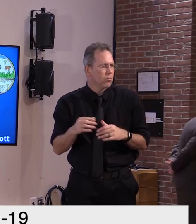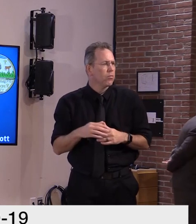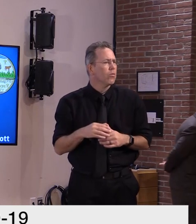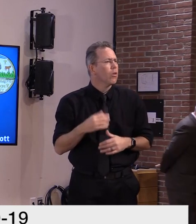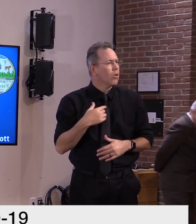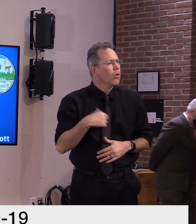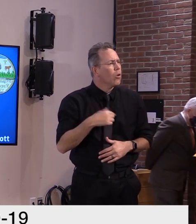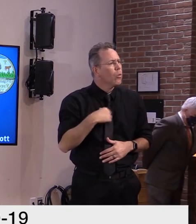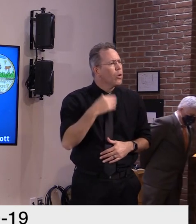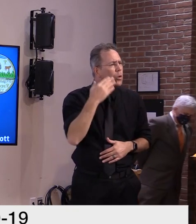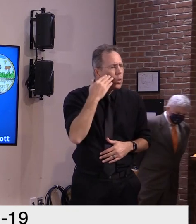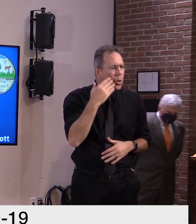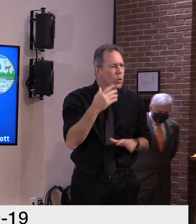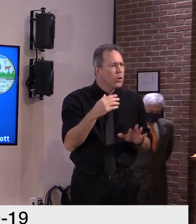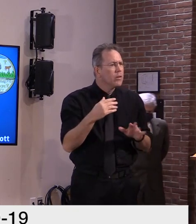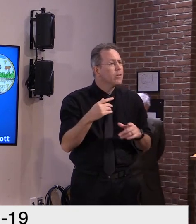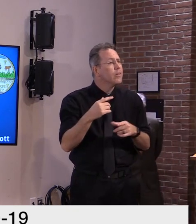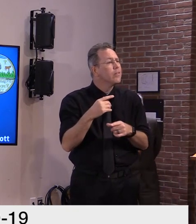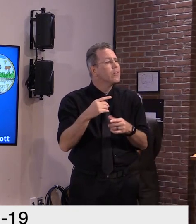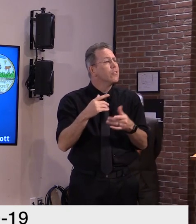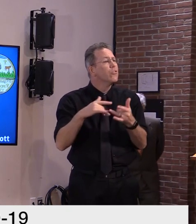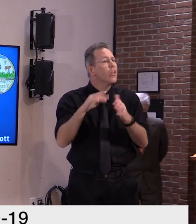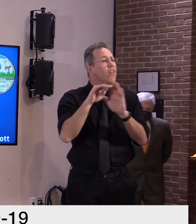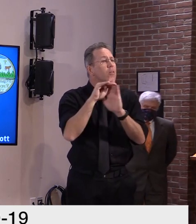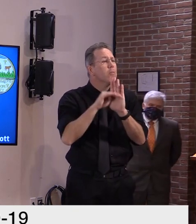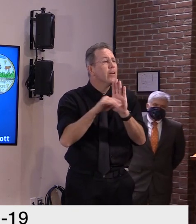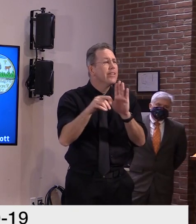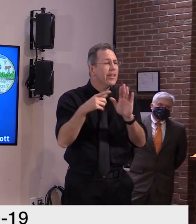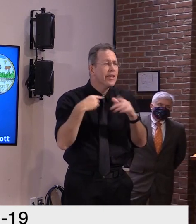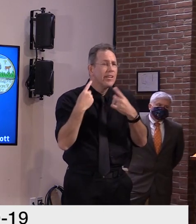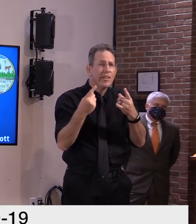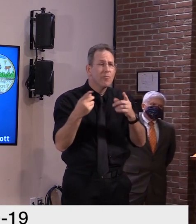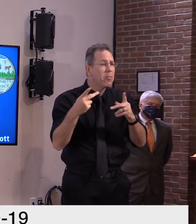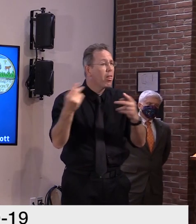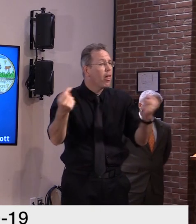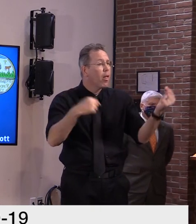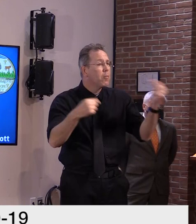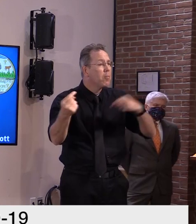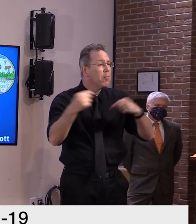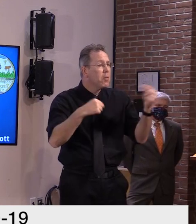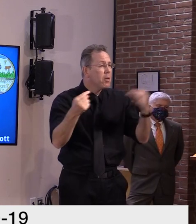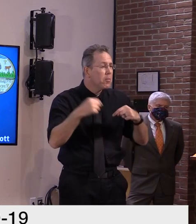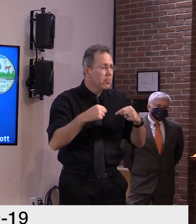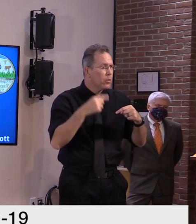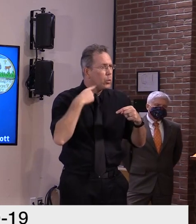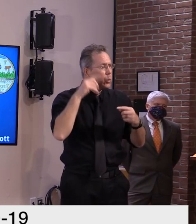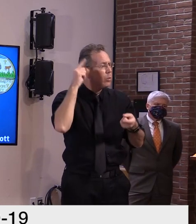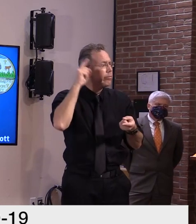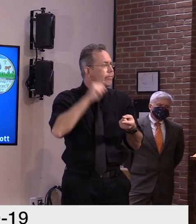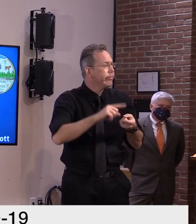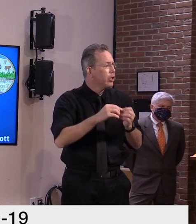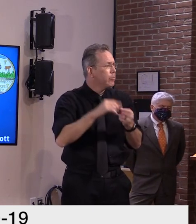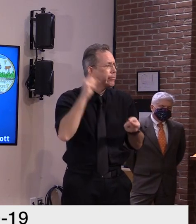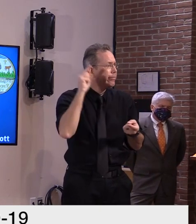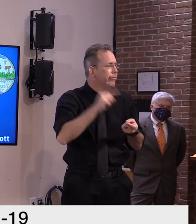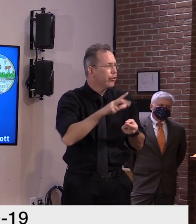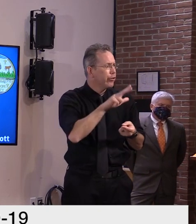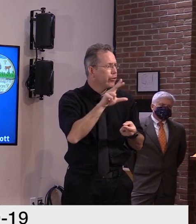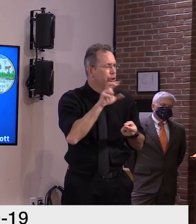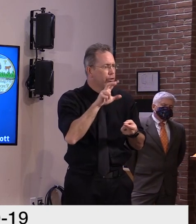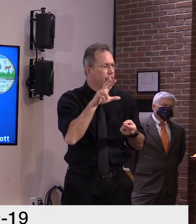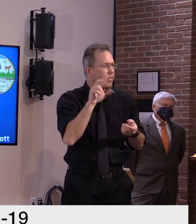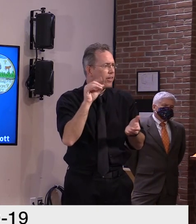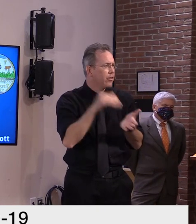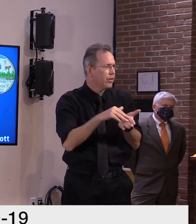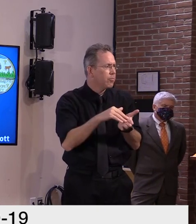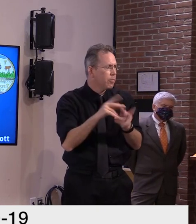lead to less people being able to come here. And we expect ski areas to have a decreased customer count. If